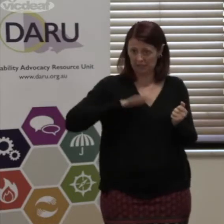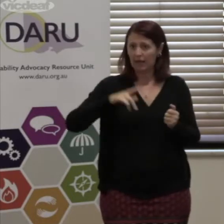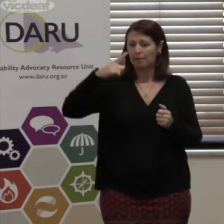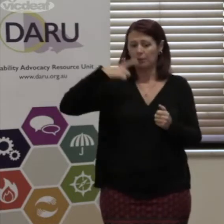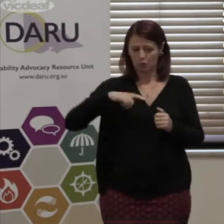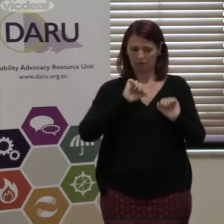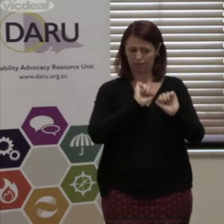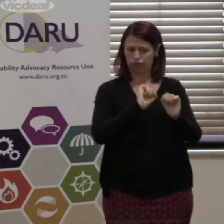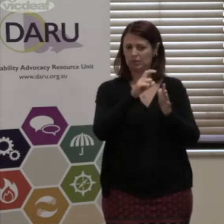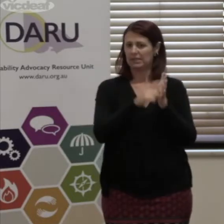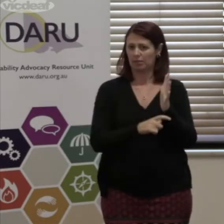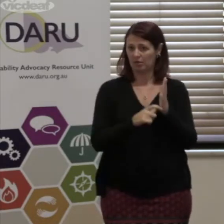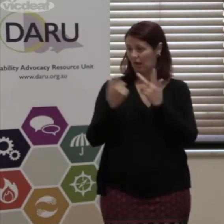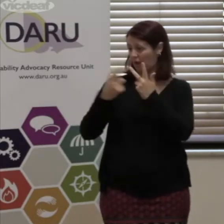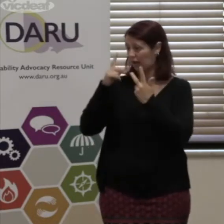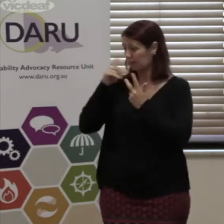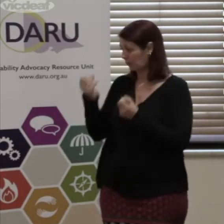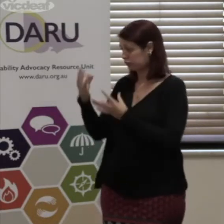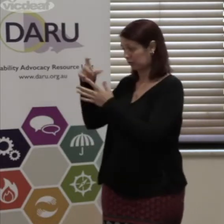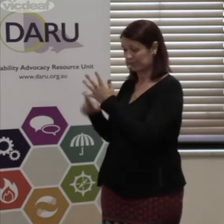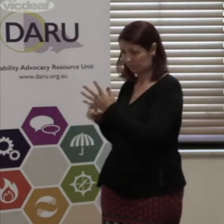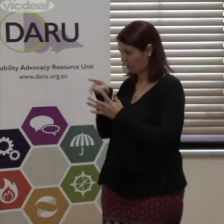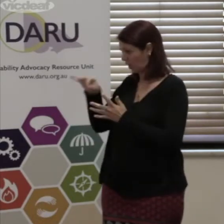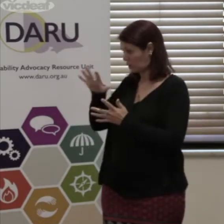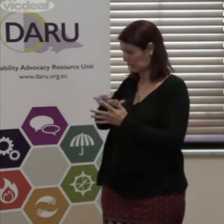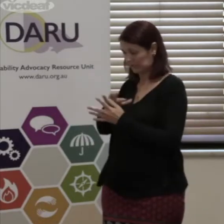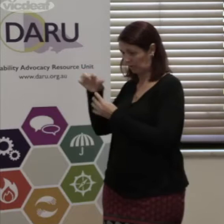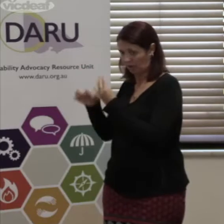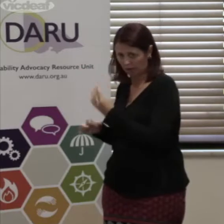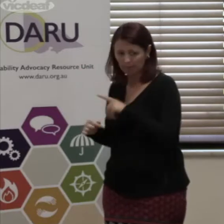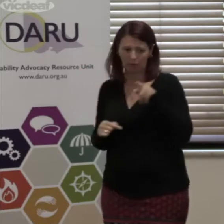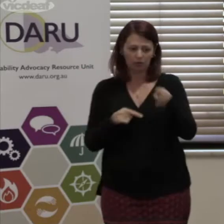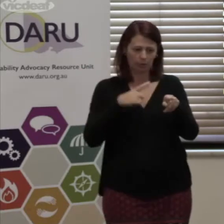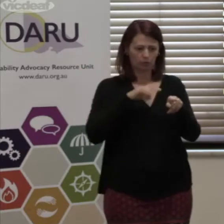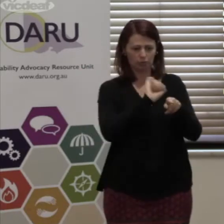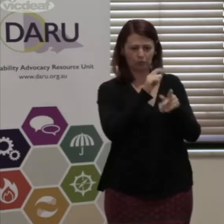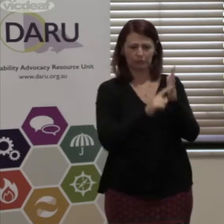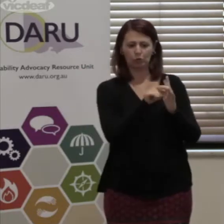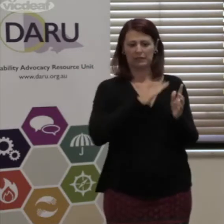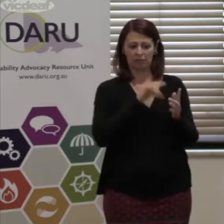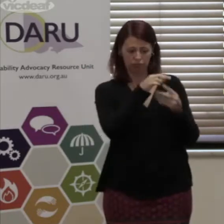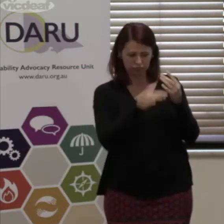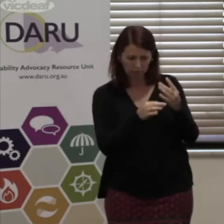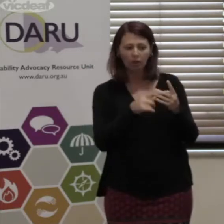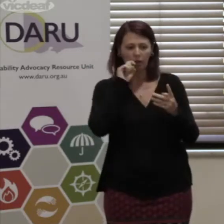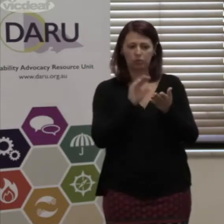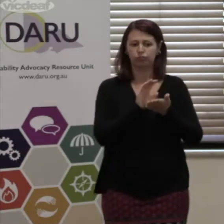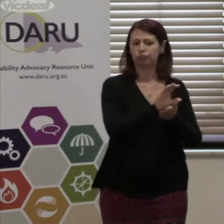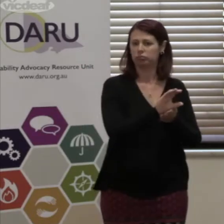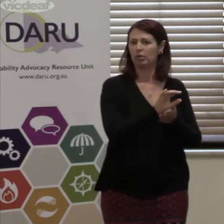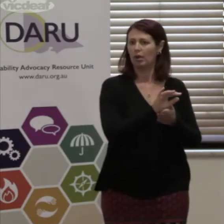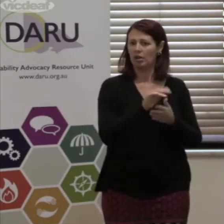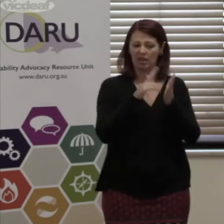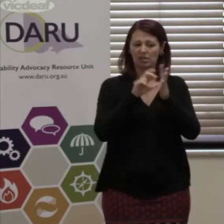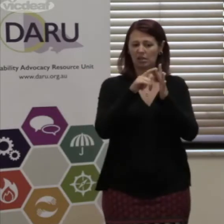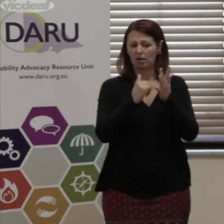of your disability that other people that don't have a disability don't need. So the NDIS will pay